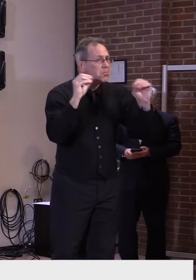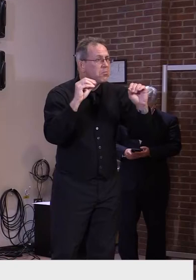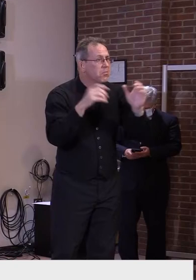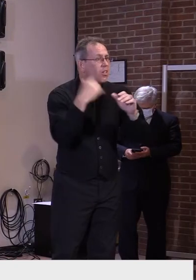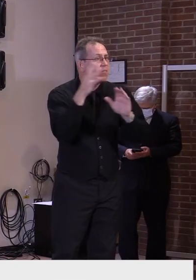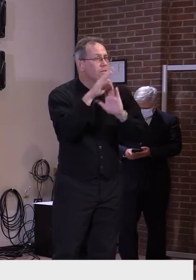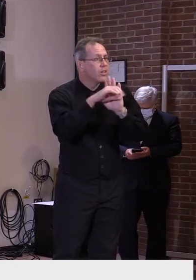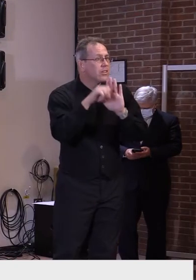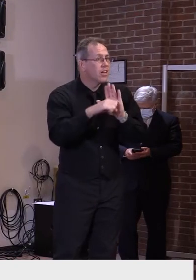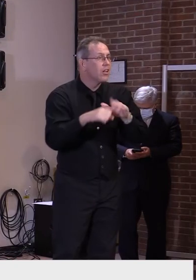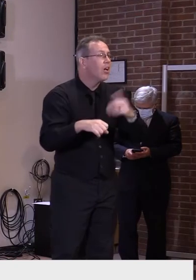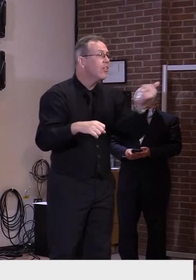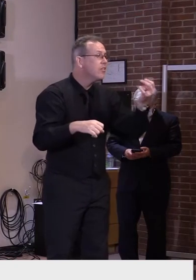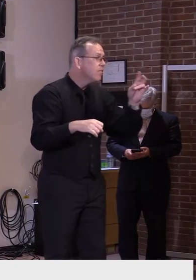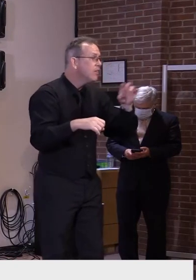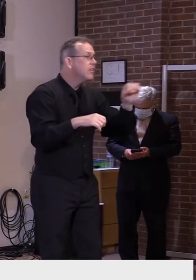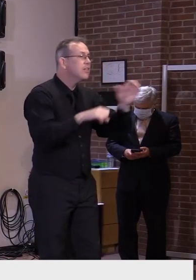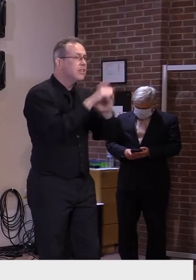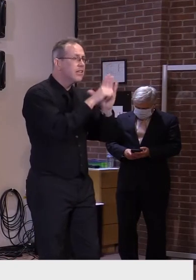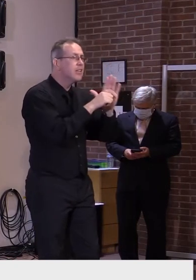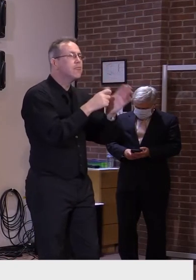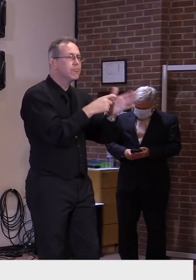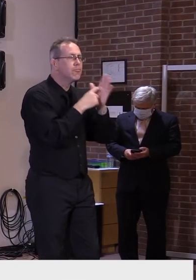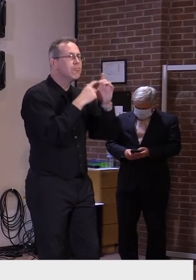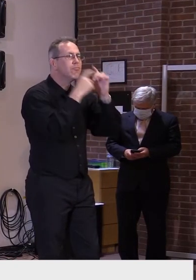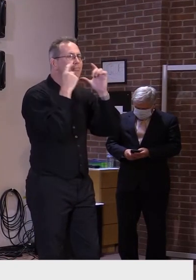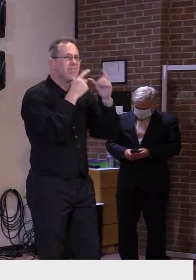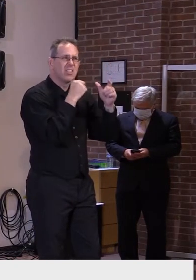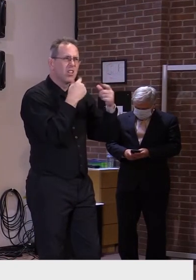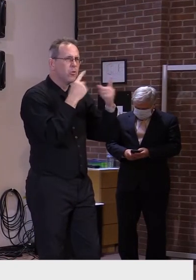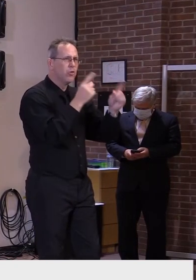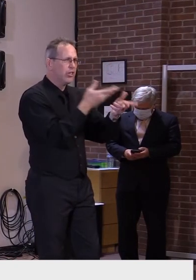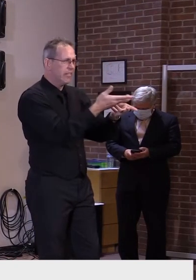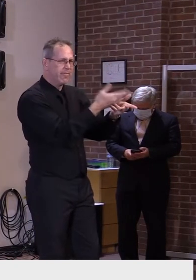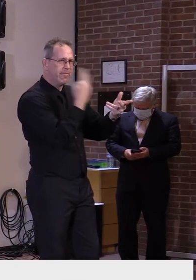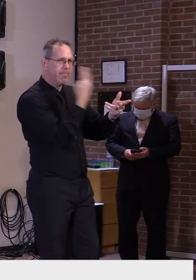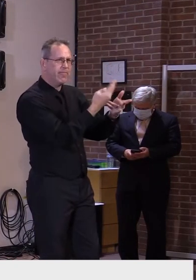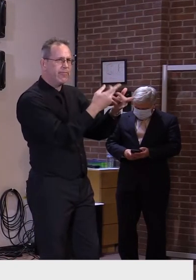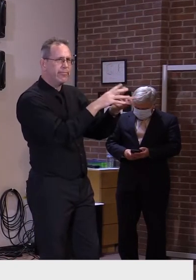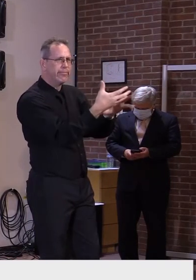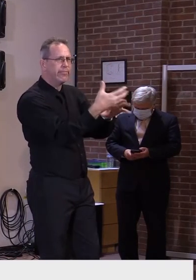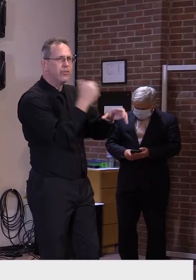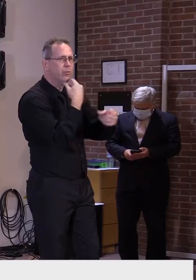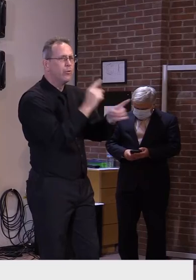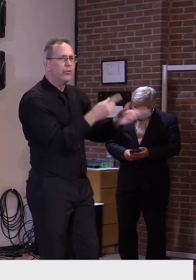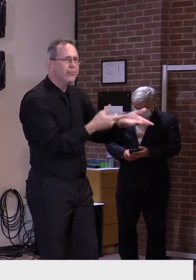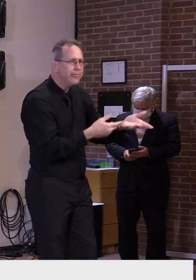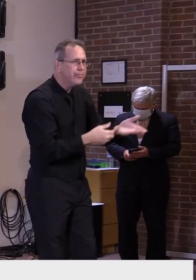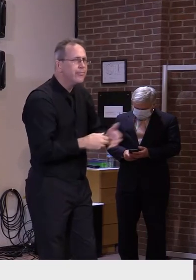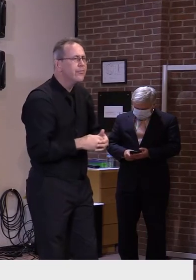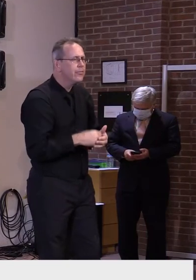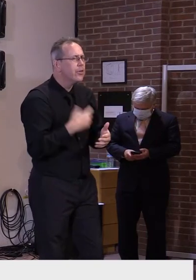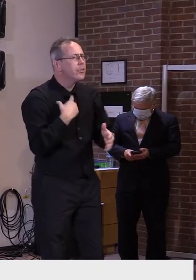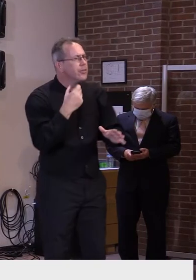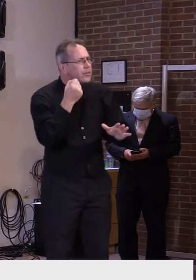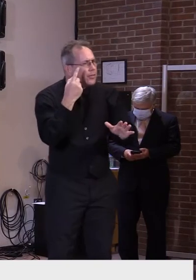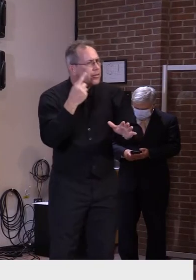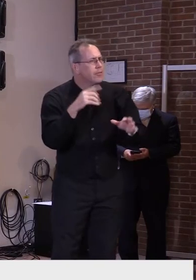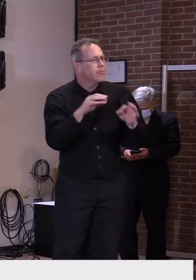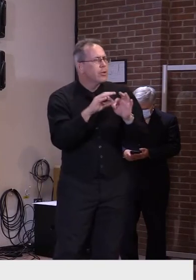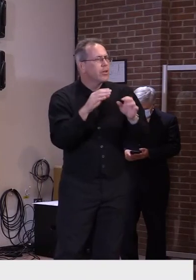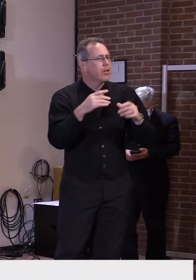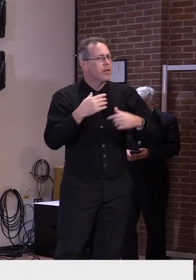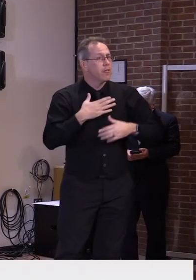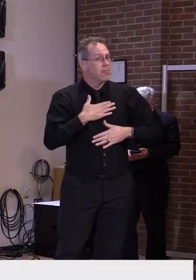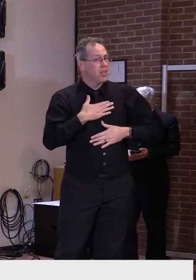leading the nation either. So we have a difference of opinion on this with the legislature. So